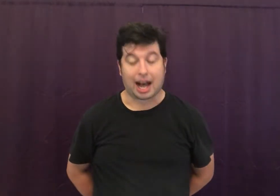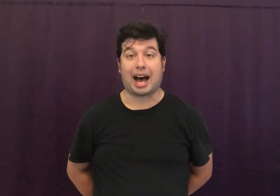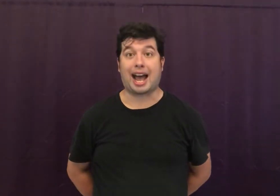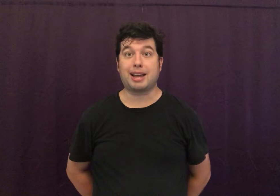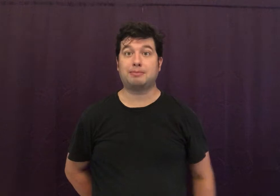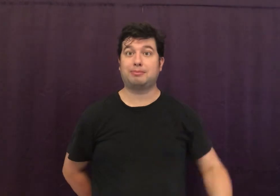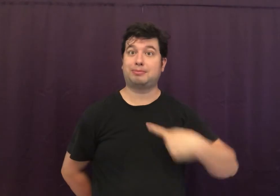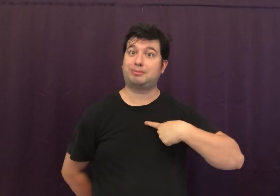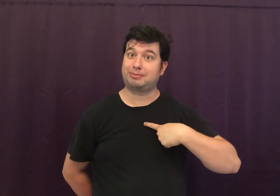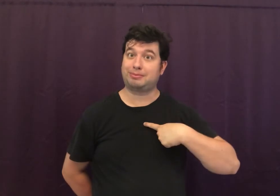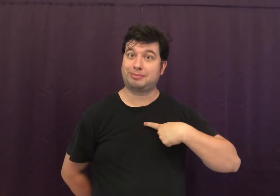I.